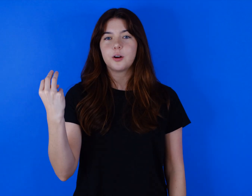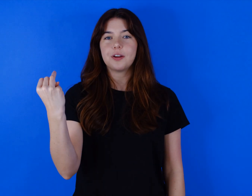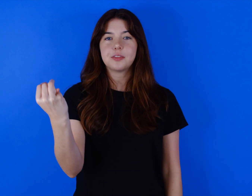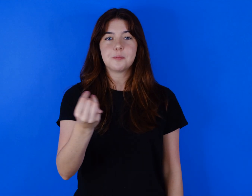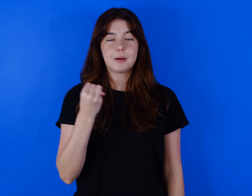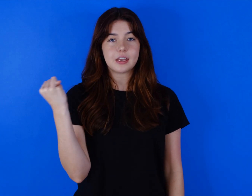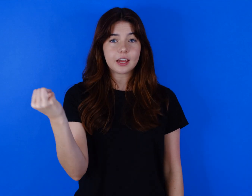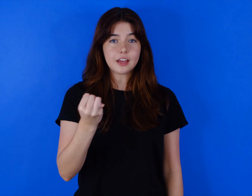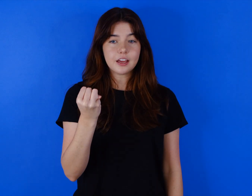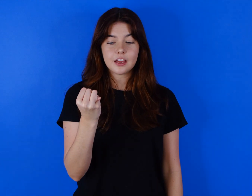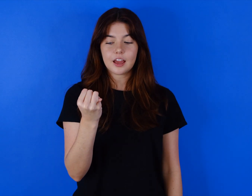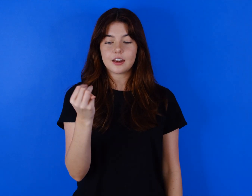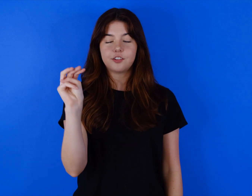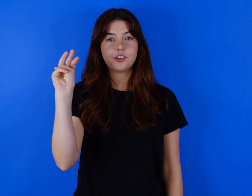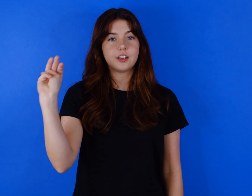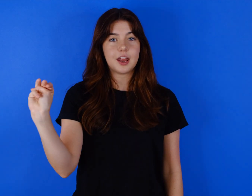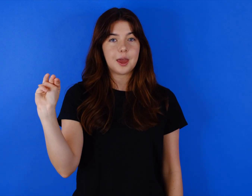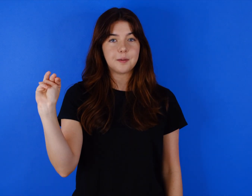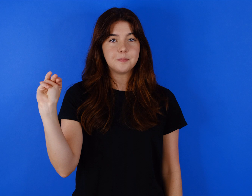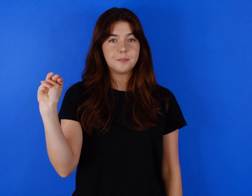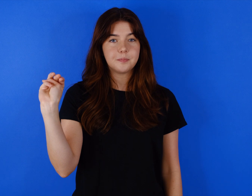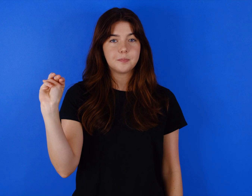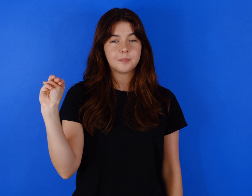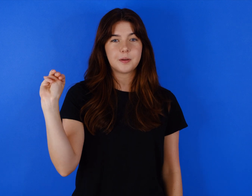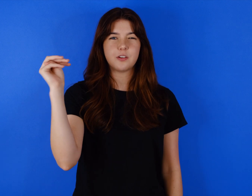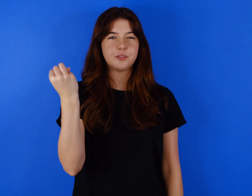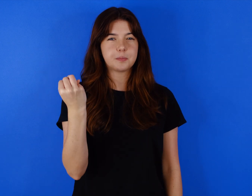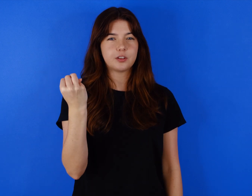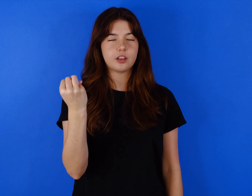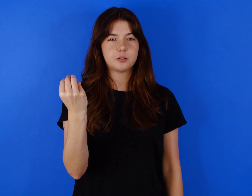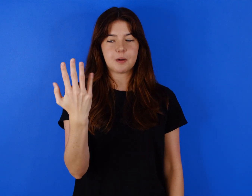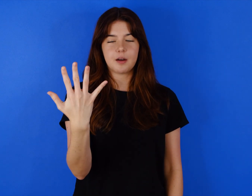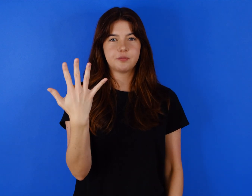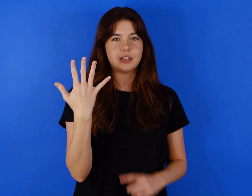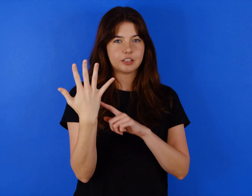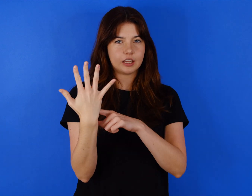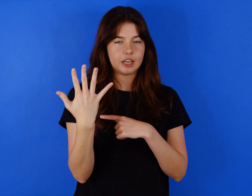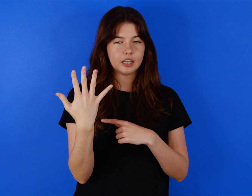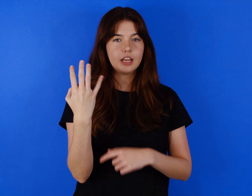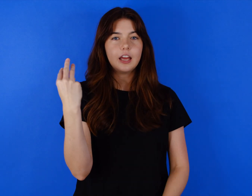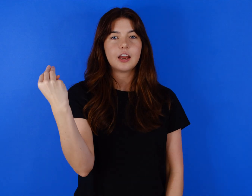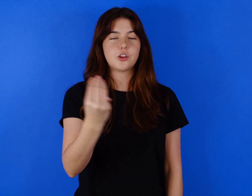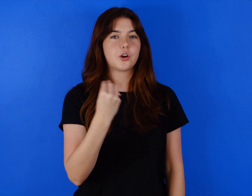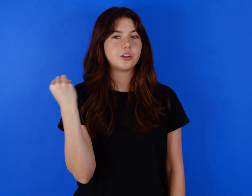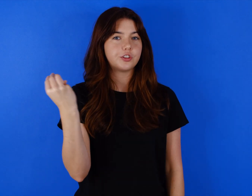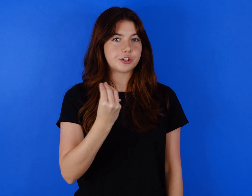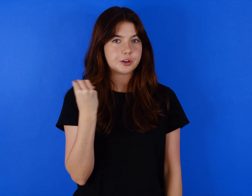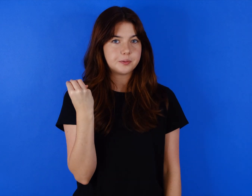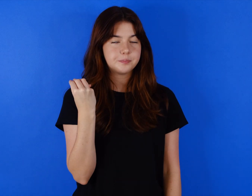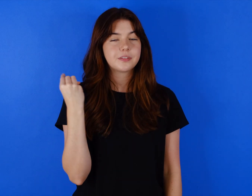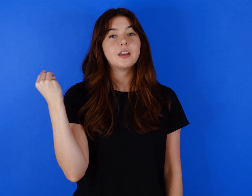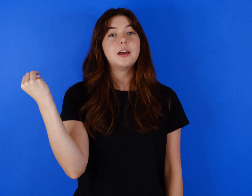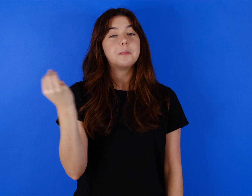with Monday, and it's just an M, but you flip it so that it's palm facing in, and you go to a little circle.